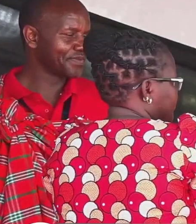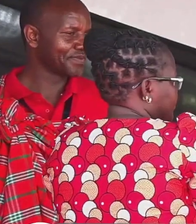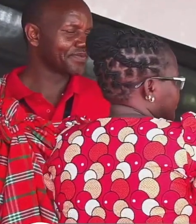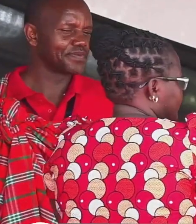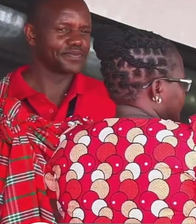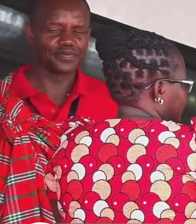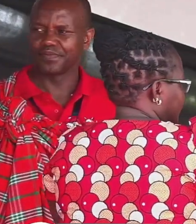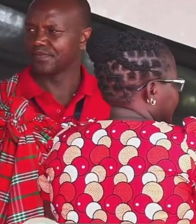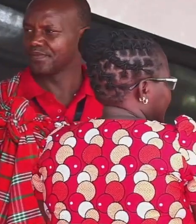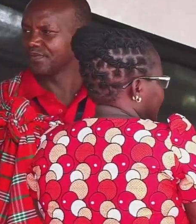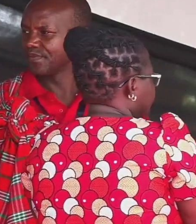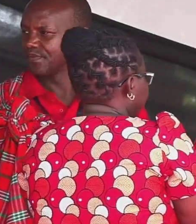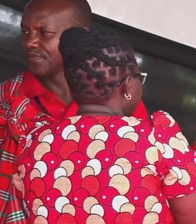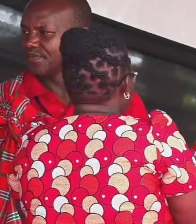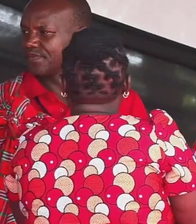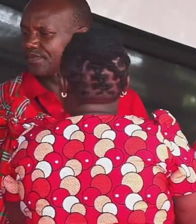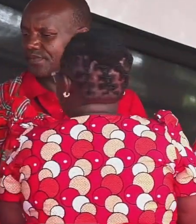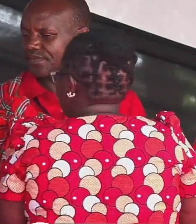Thank you.